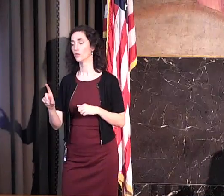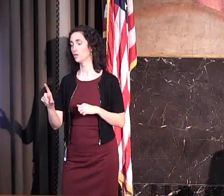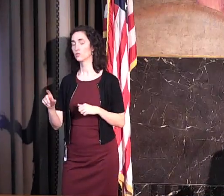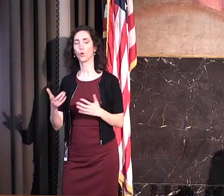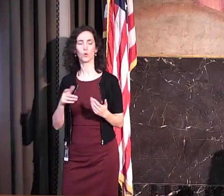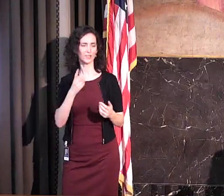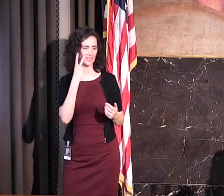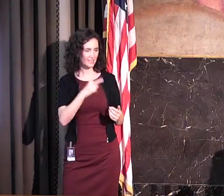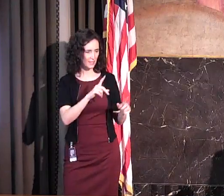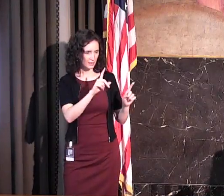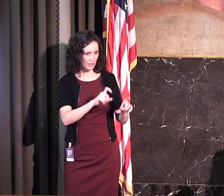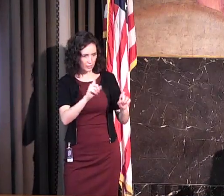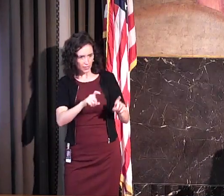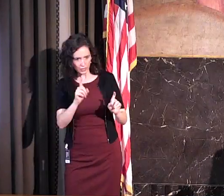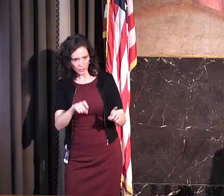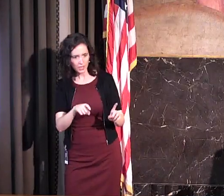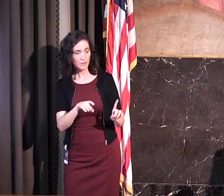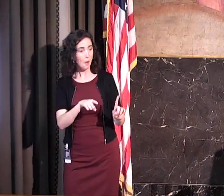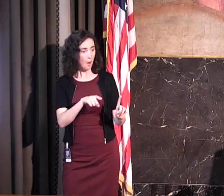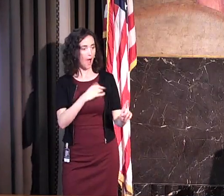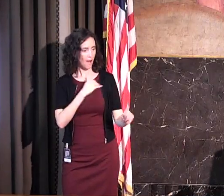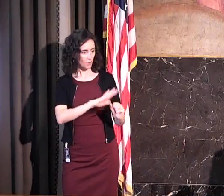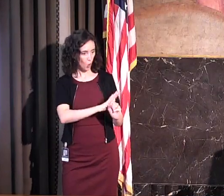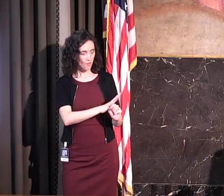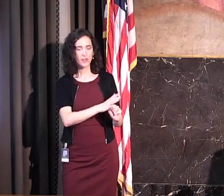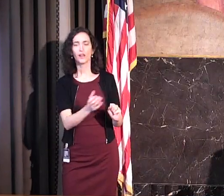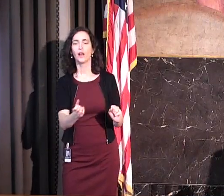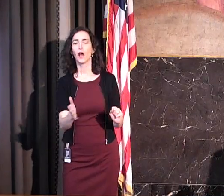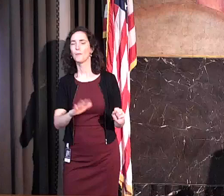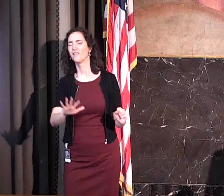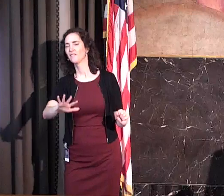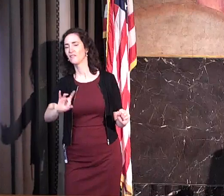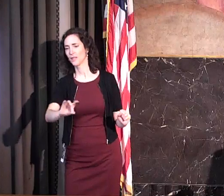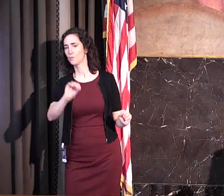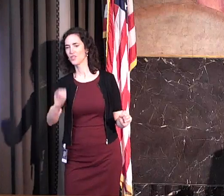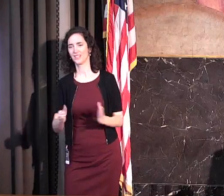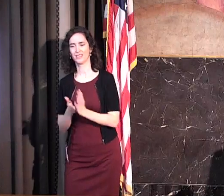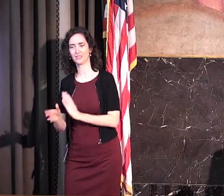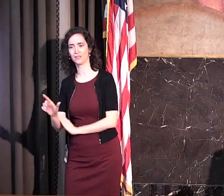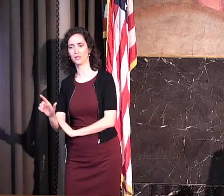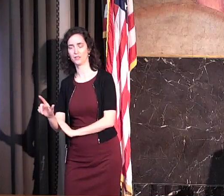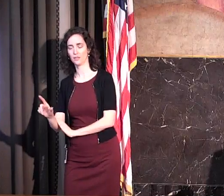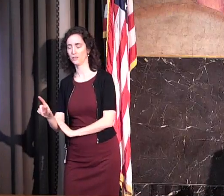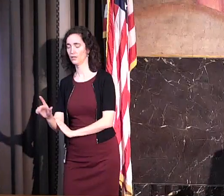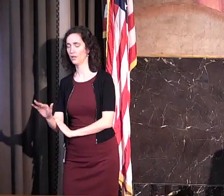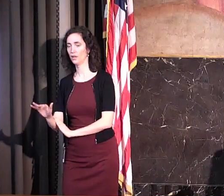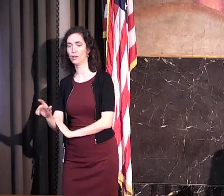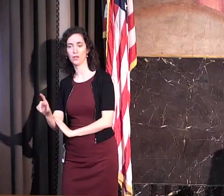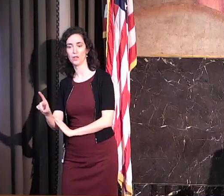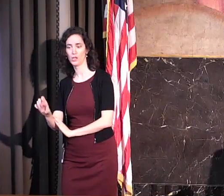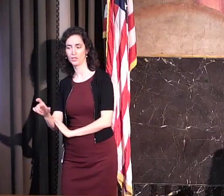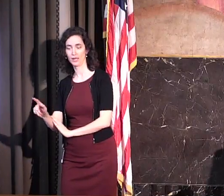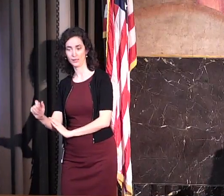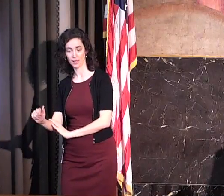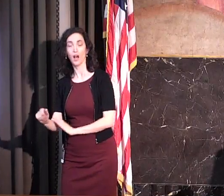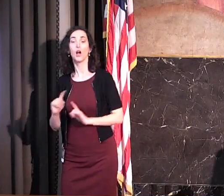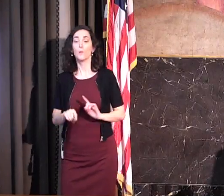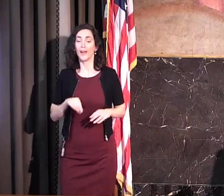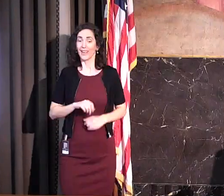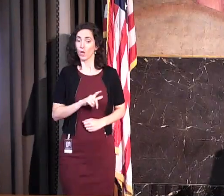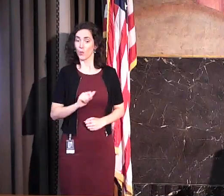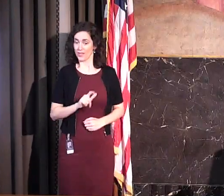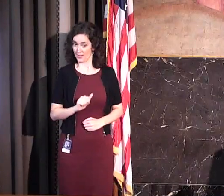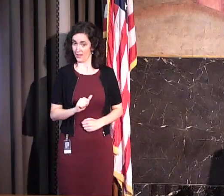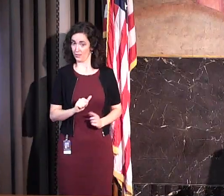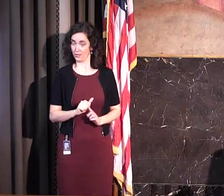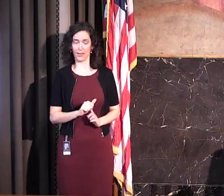58% of all new cases. In Louisiana and our neighboring states, it's 59%. So if you were to be exposed to COVID